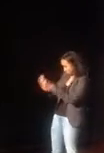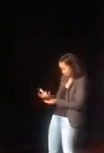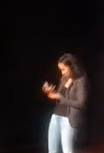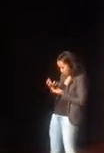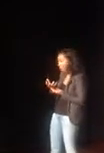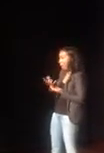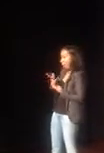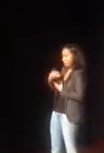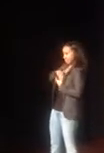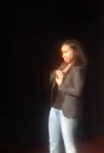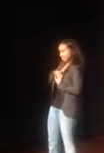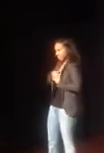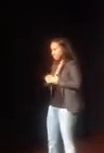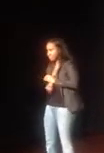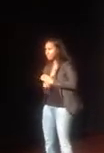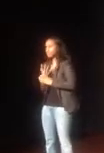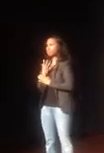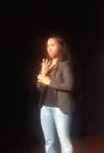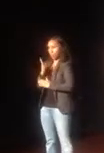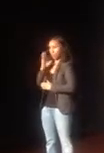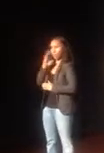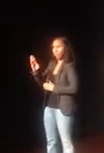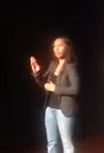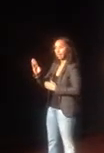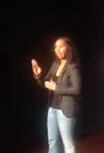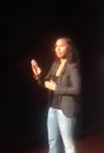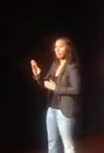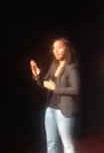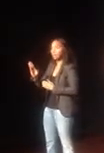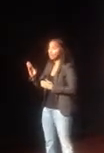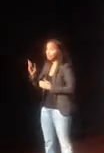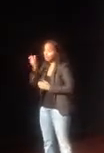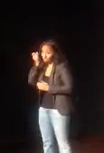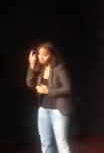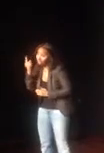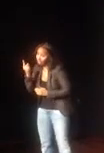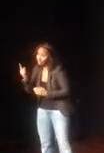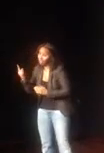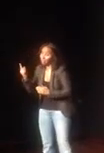And although it has been confirmed that the results of bigotry is not